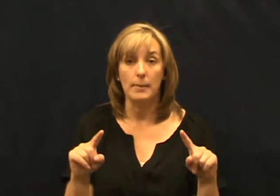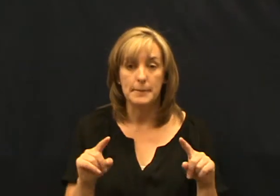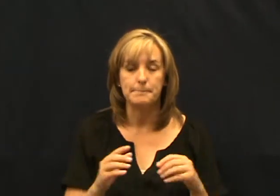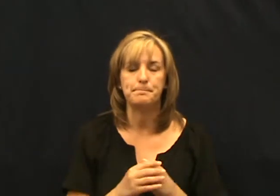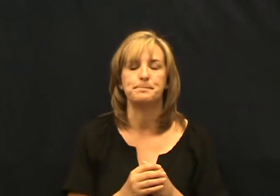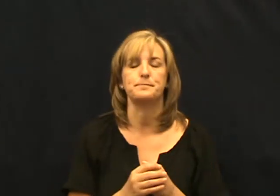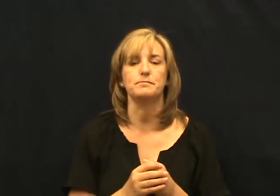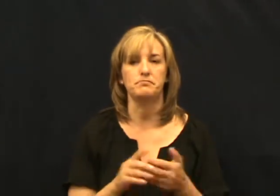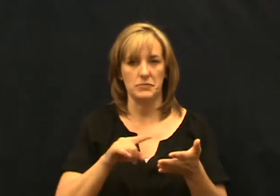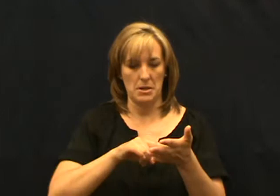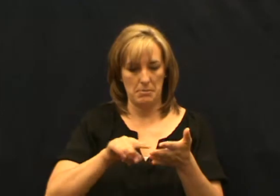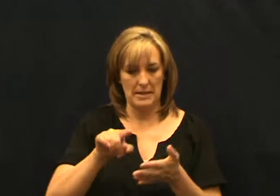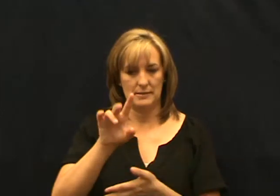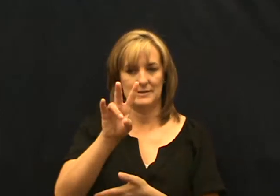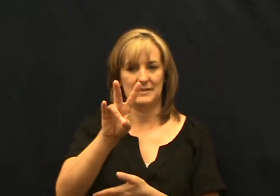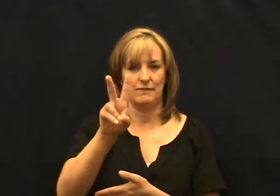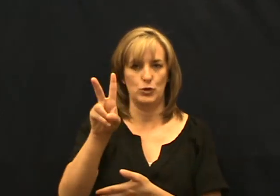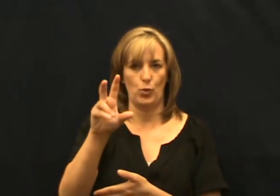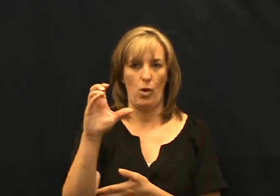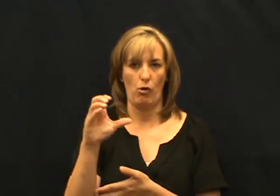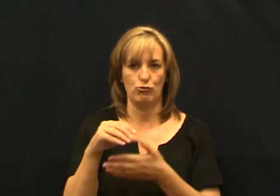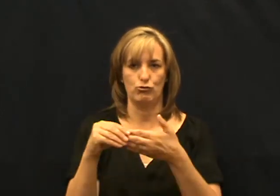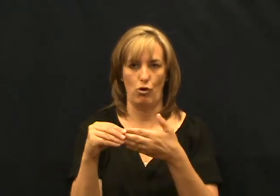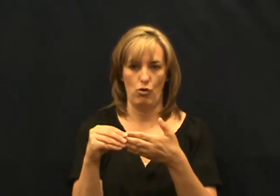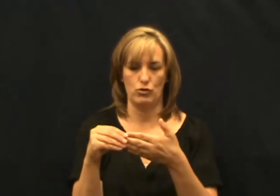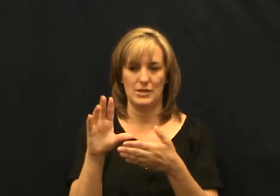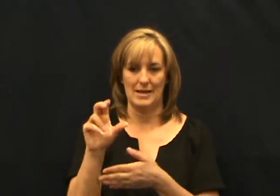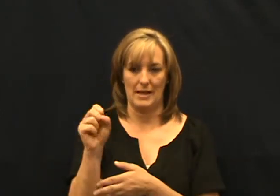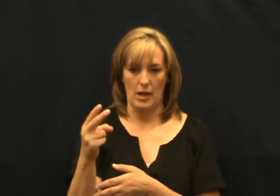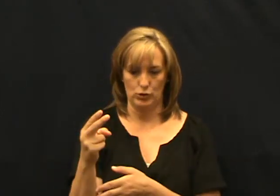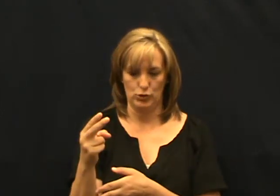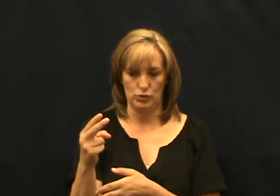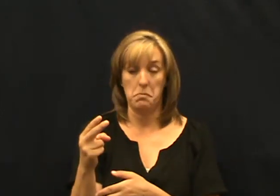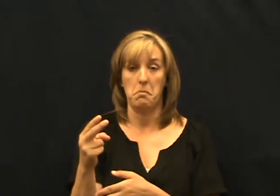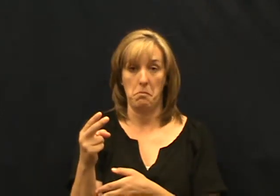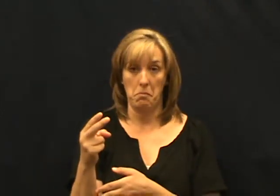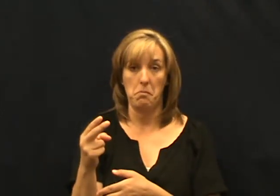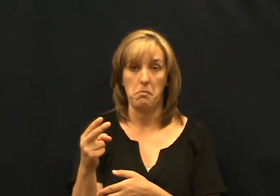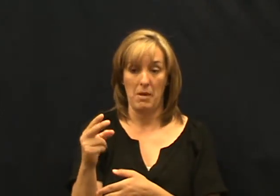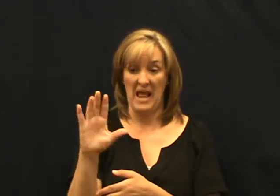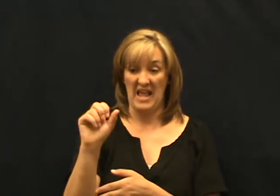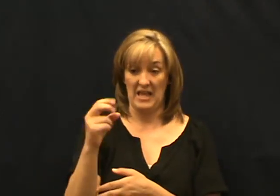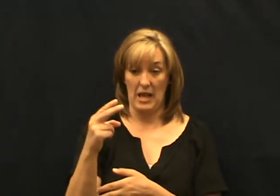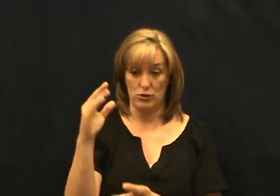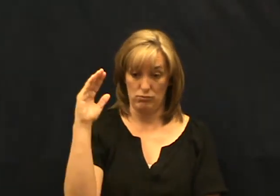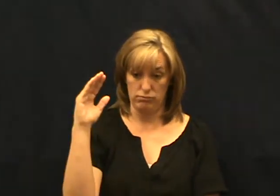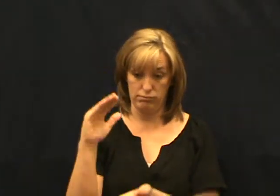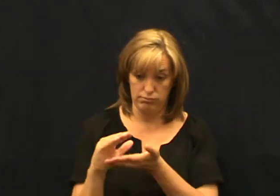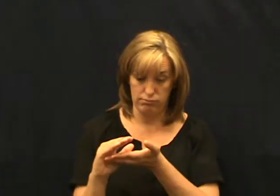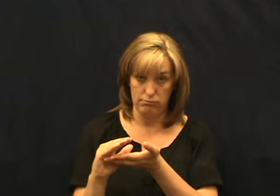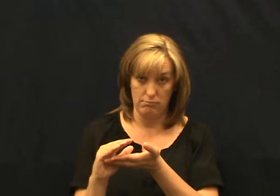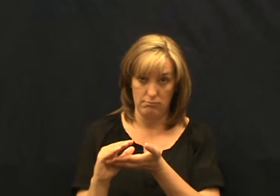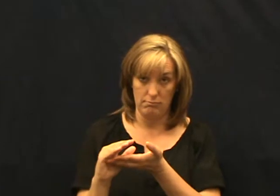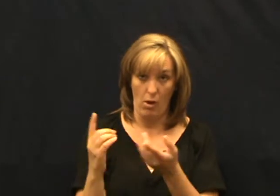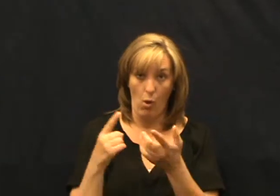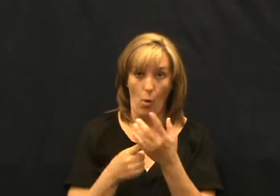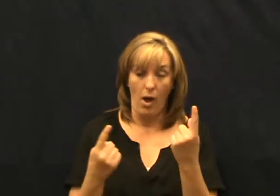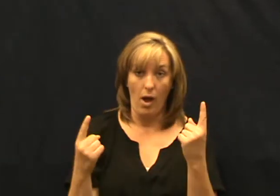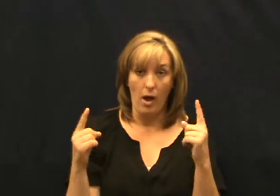paid $7,200 cash, so our cash was reduced, but in doing so, we created another